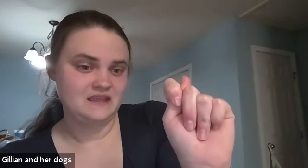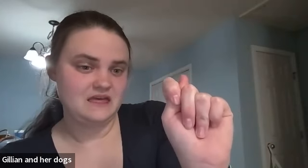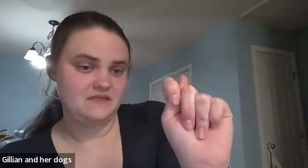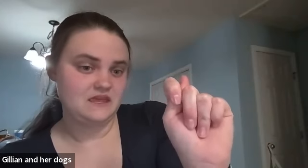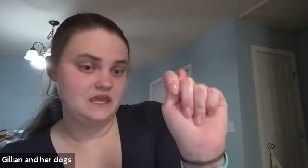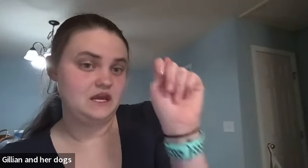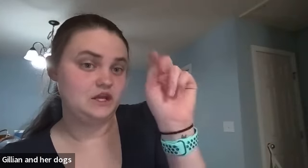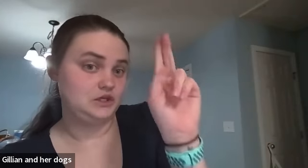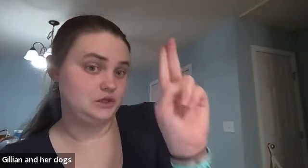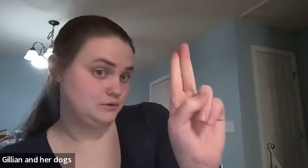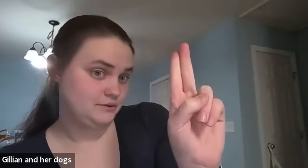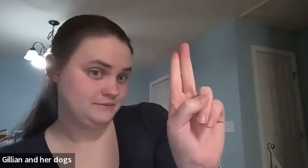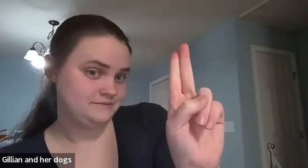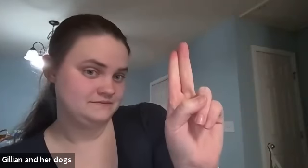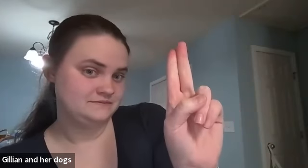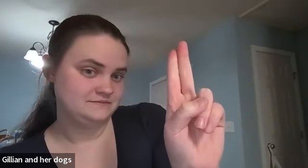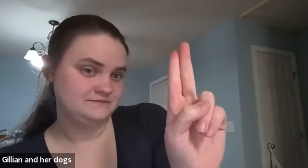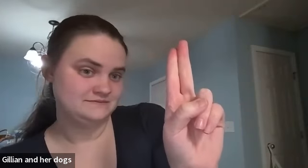And then U,